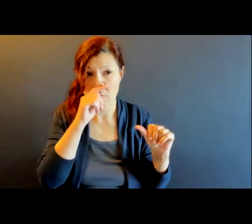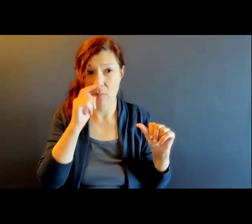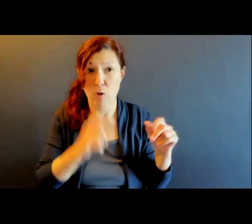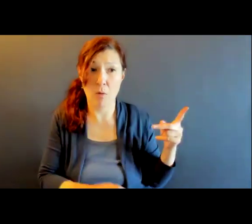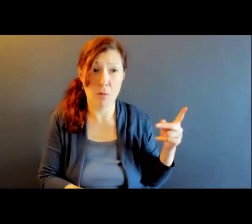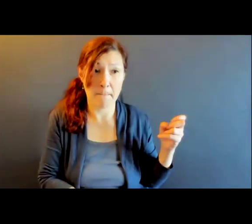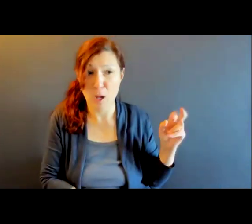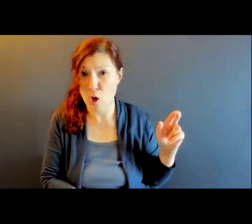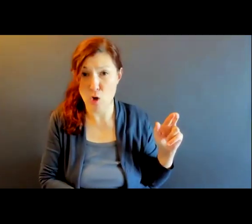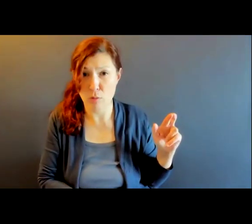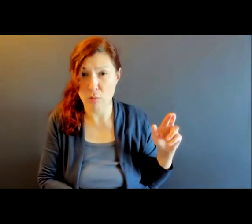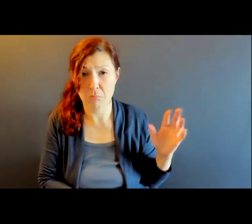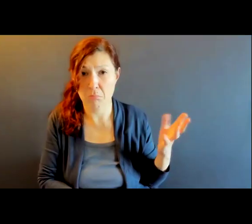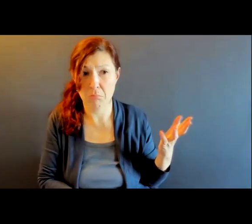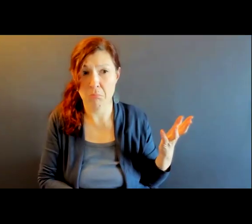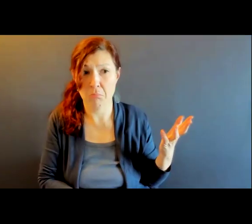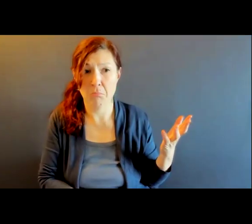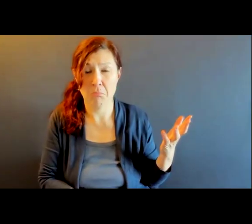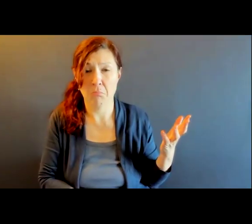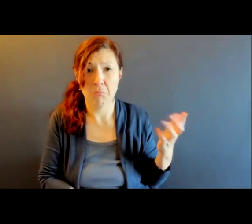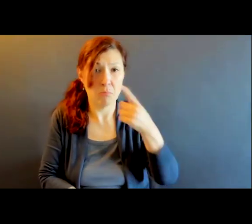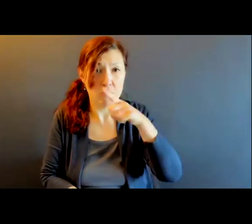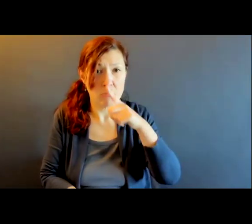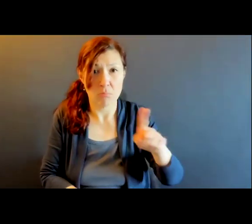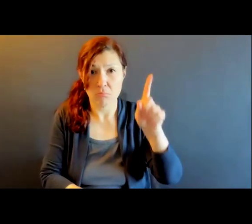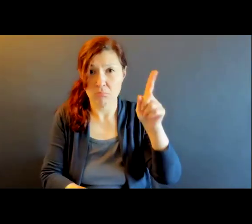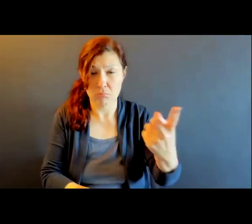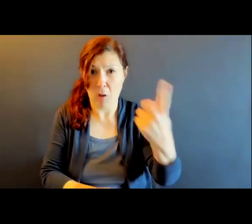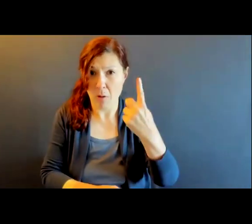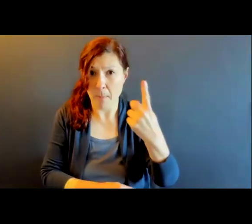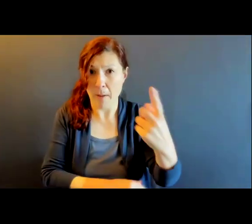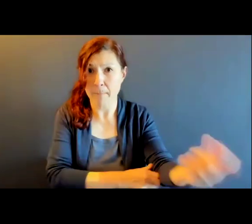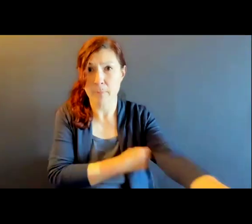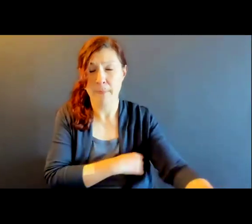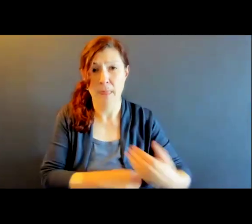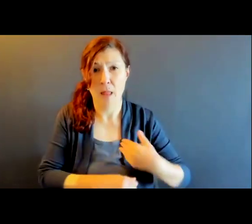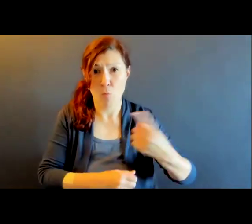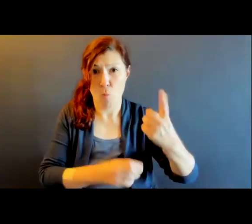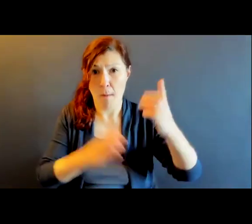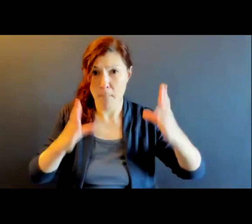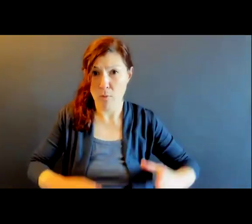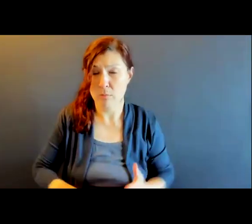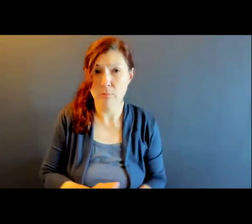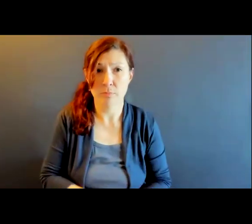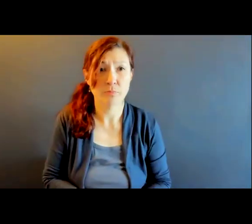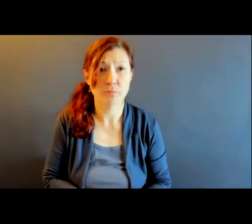Could you please identify yourself when you come up? Yes, one person.